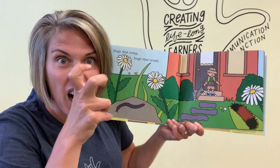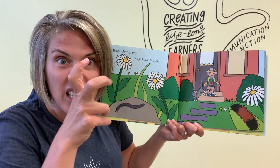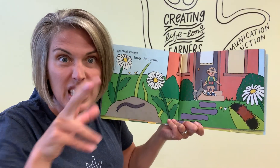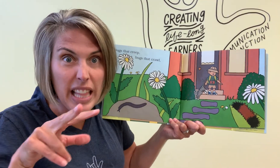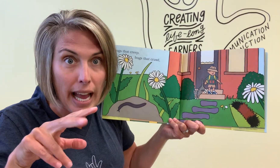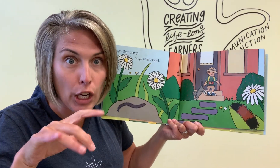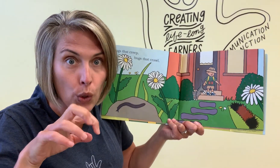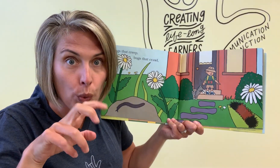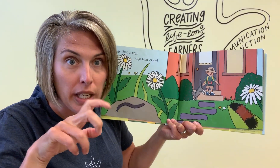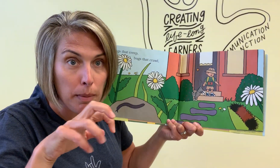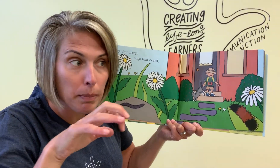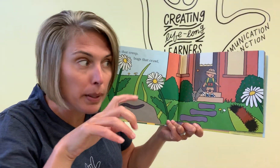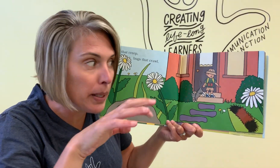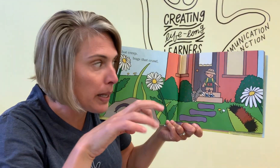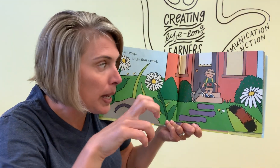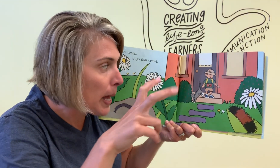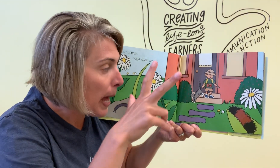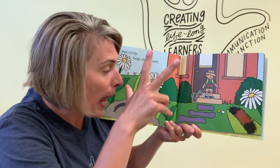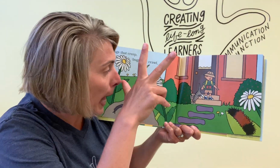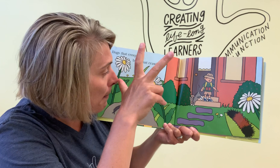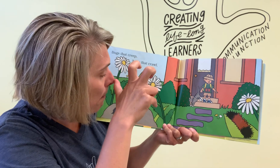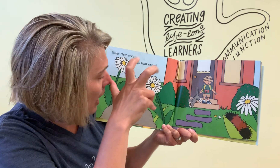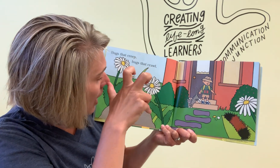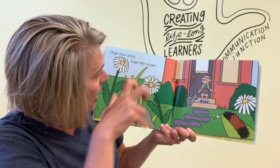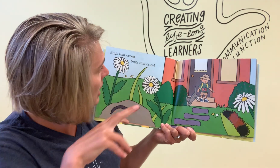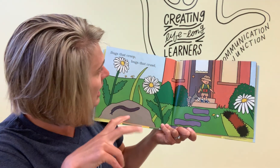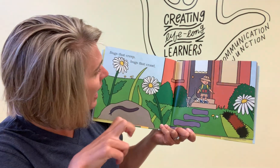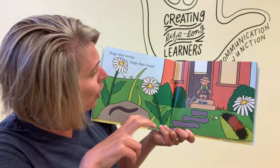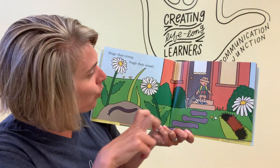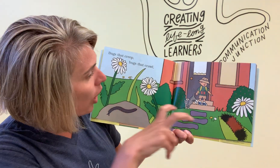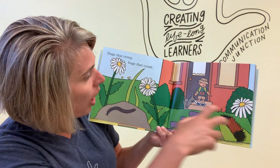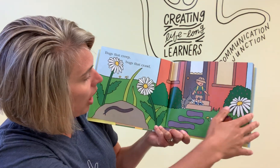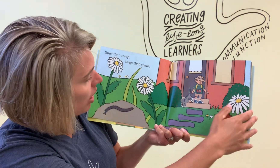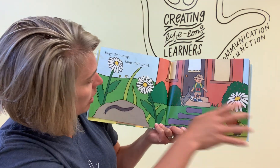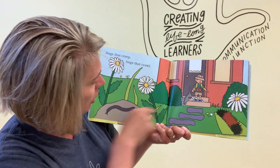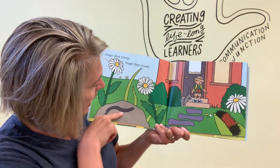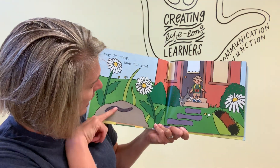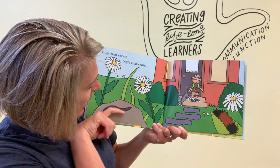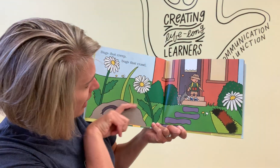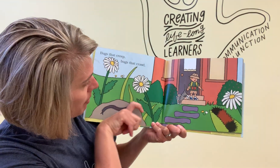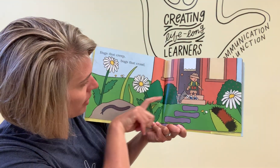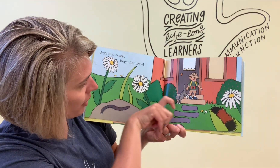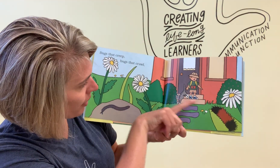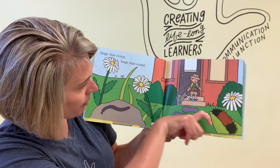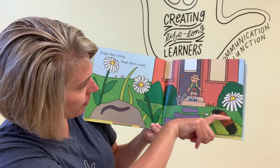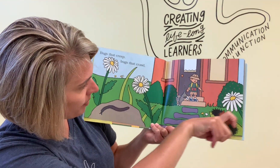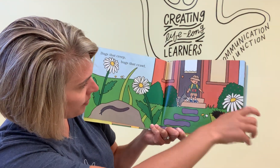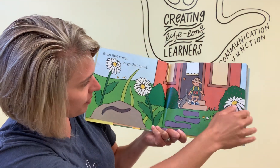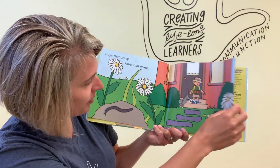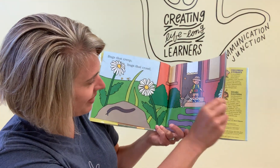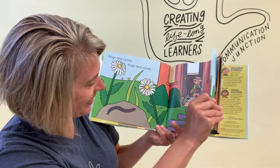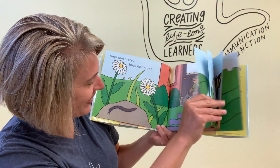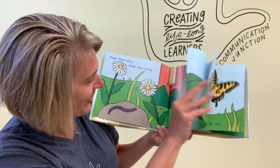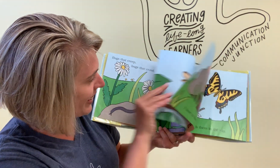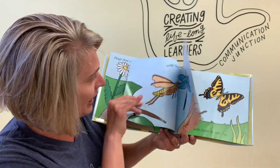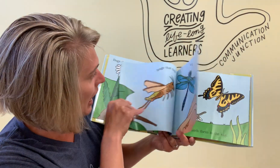Bugs that creep and bugs that crawl. Look at the caterpillar.